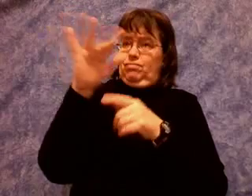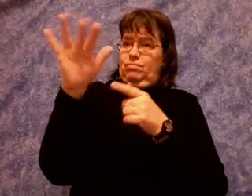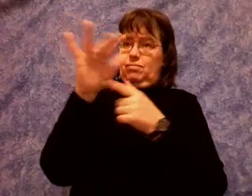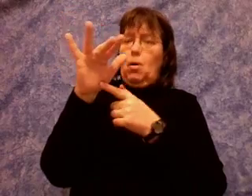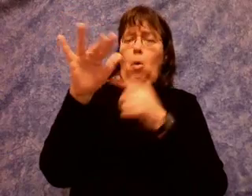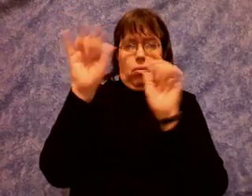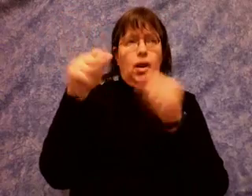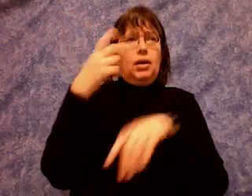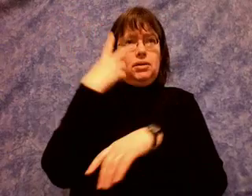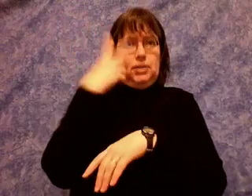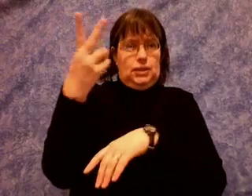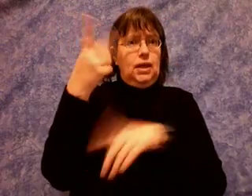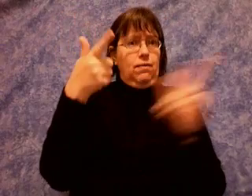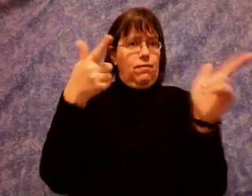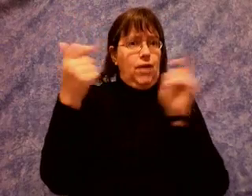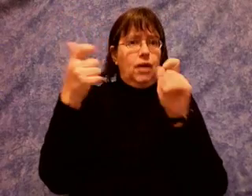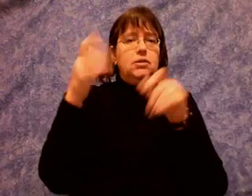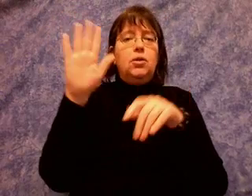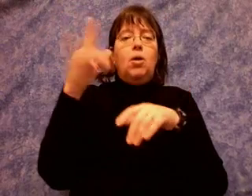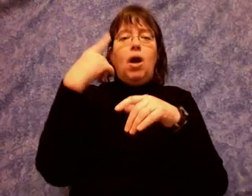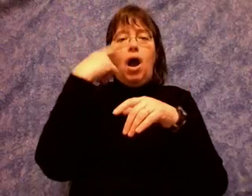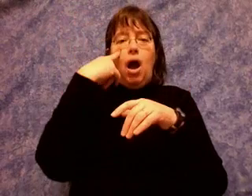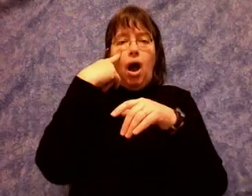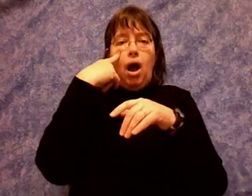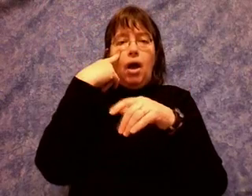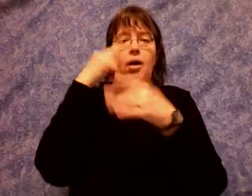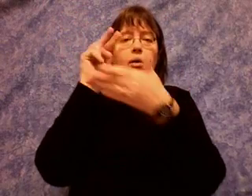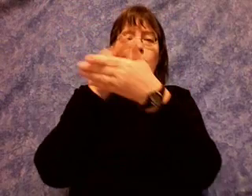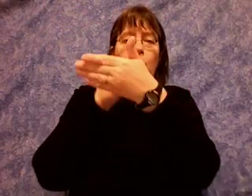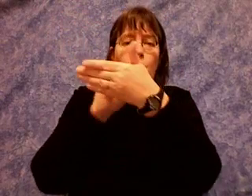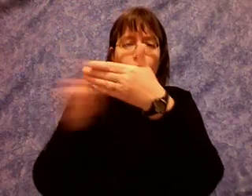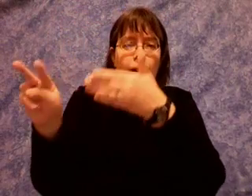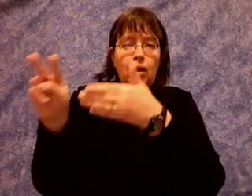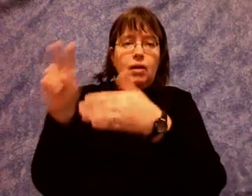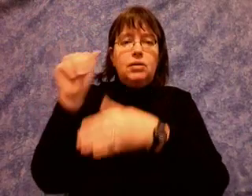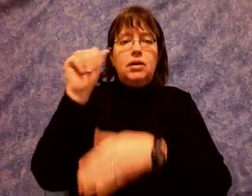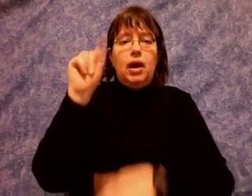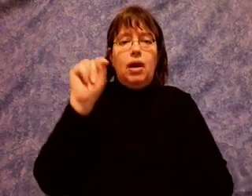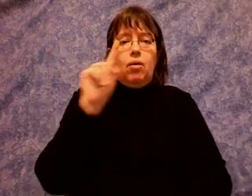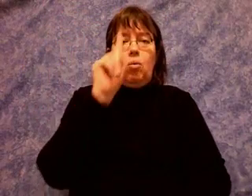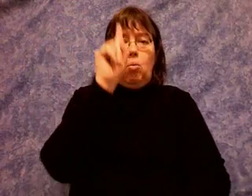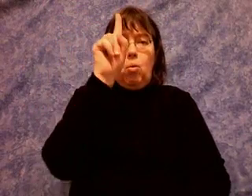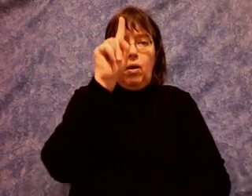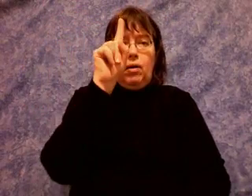you can see fingerspelling fairly quickly. Your brain picks it up very fast. Your eye can read it at